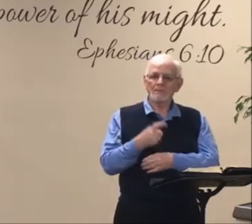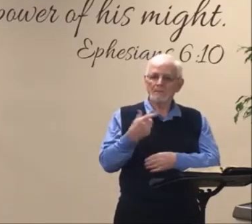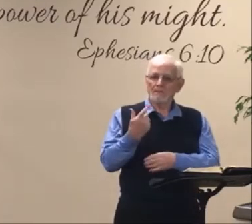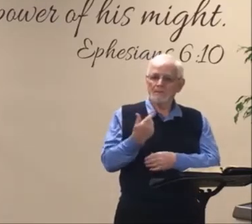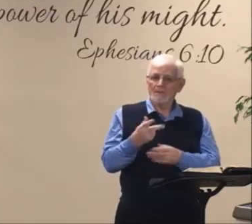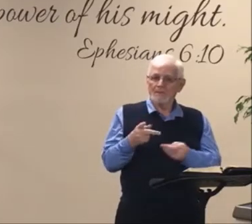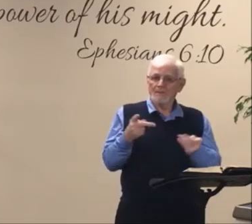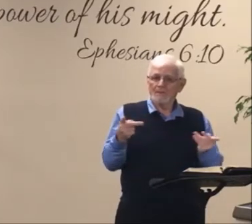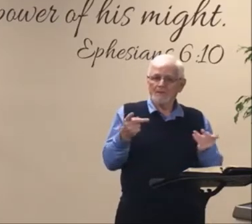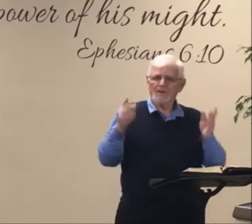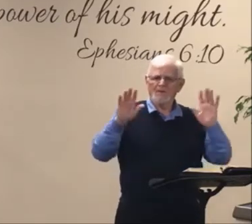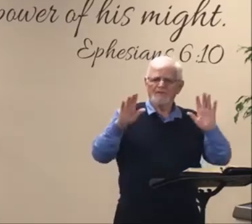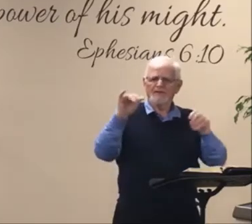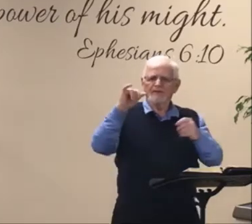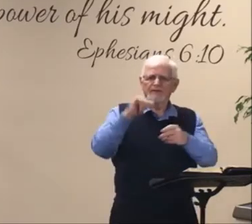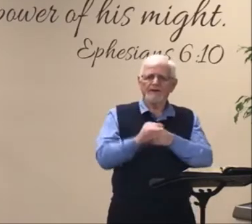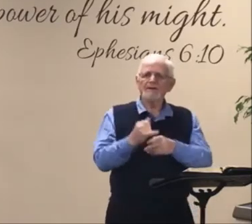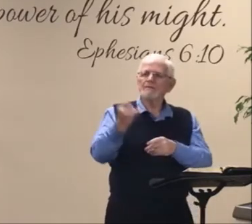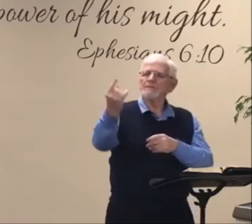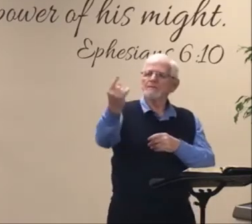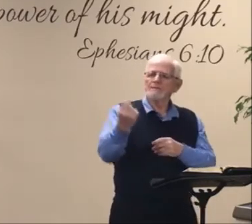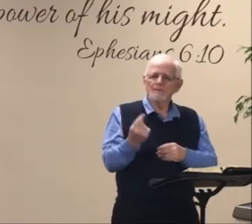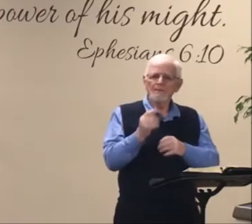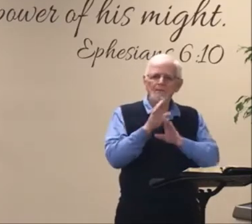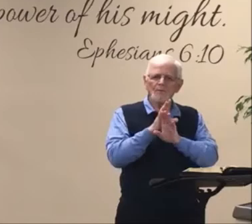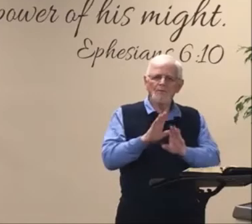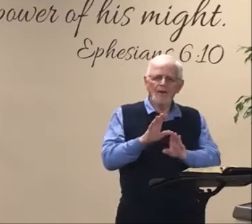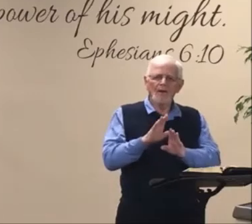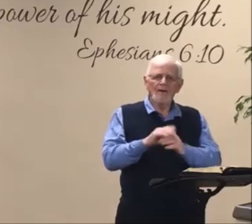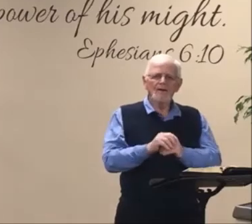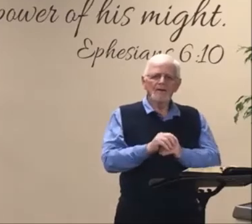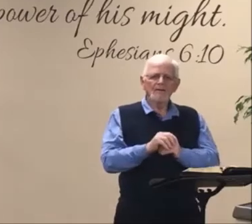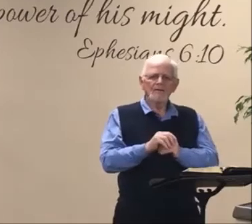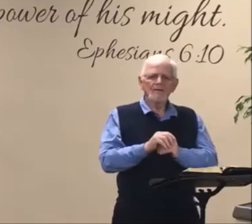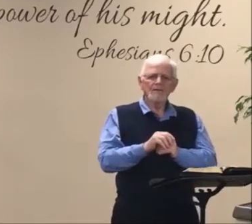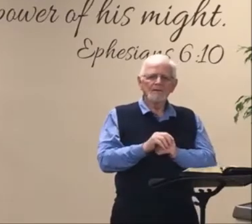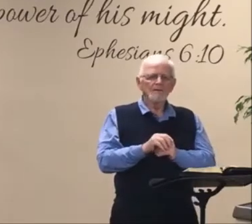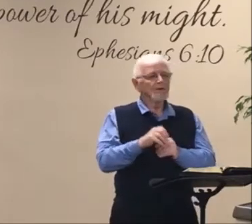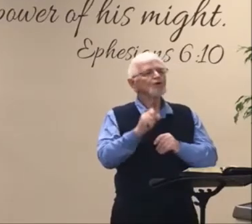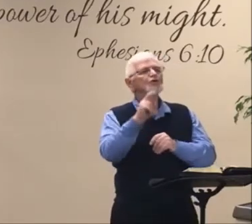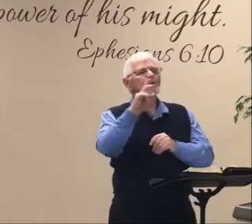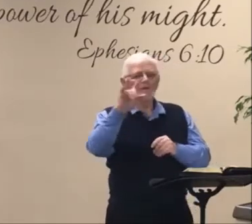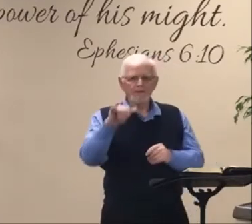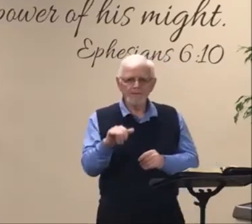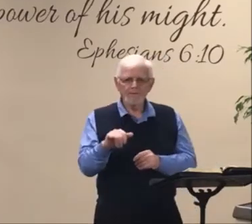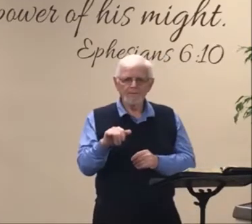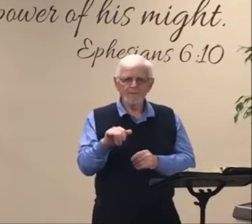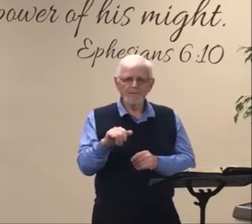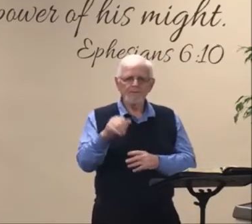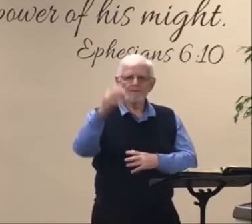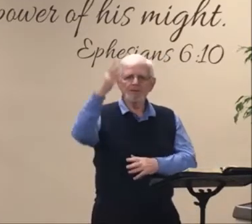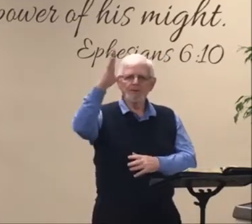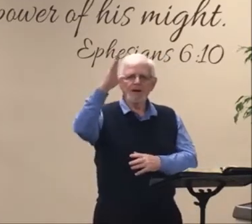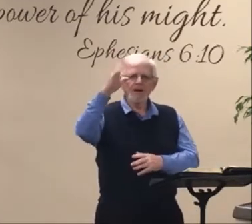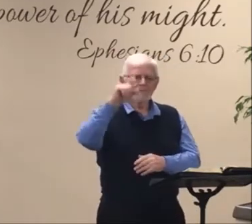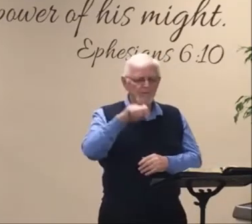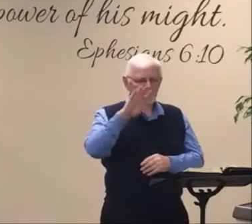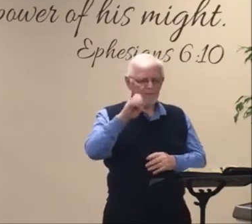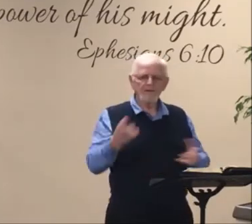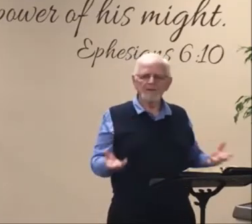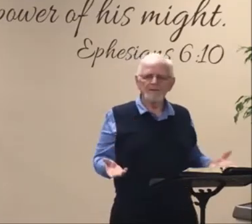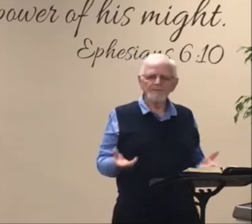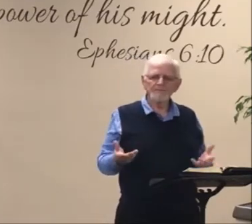place as spectacular as that, you come in there and it's quiet and the ambience is just so, you'd say, surely God's got to be in this